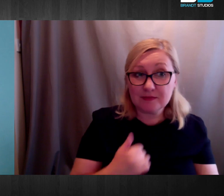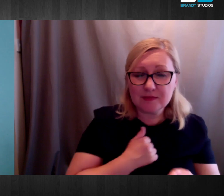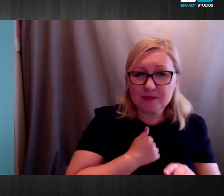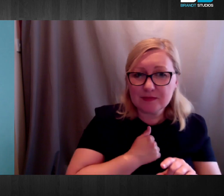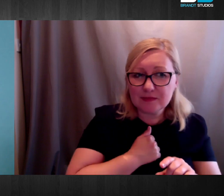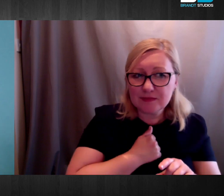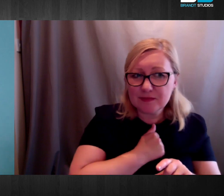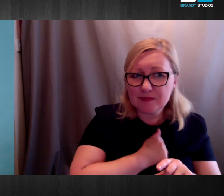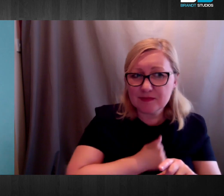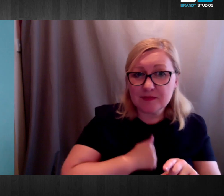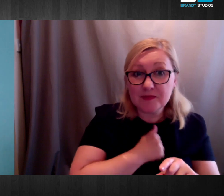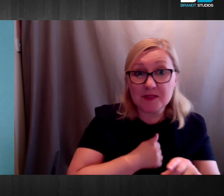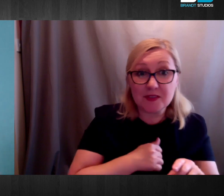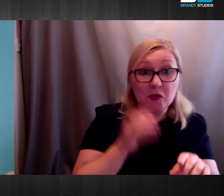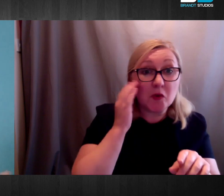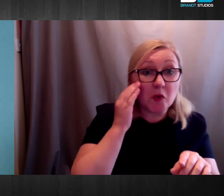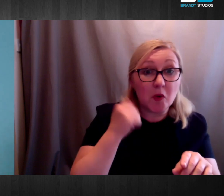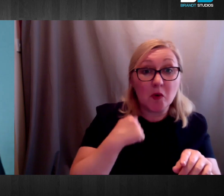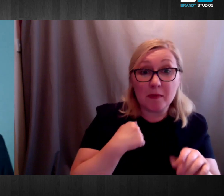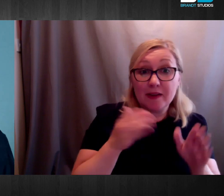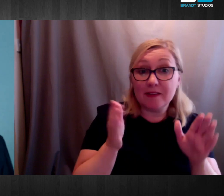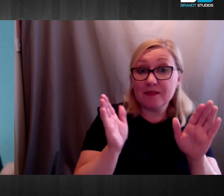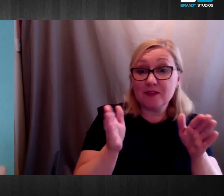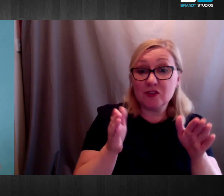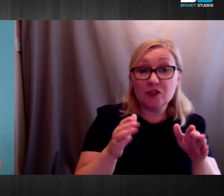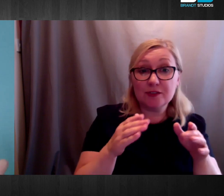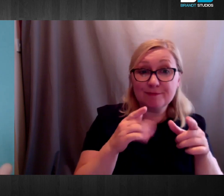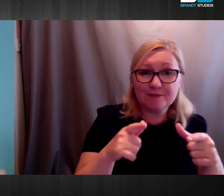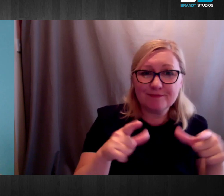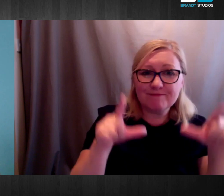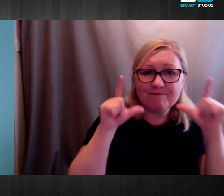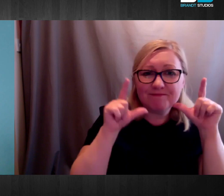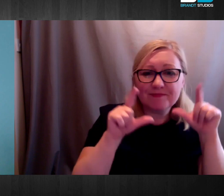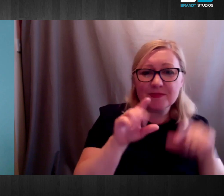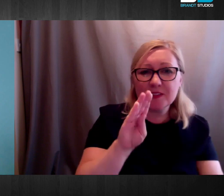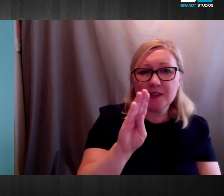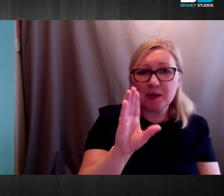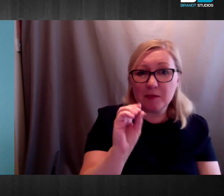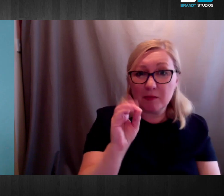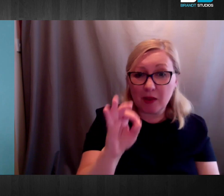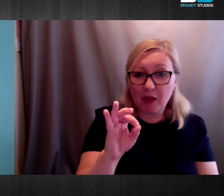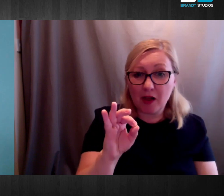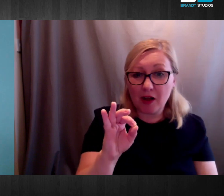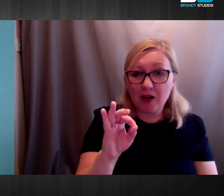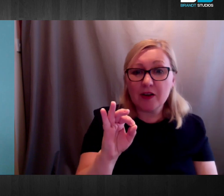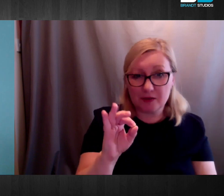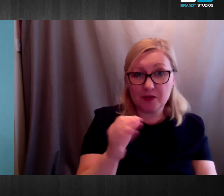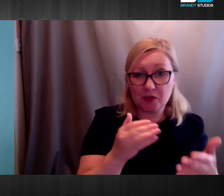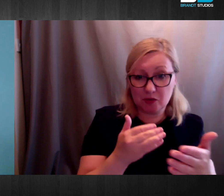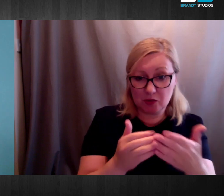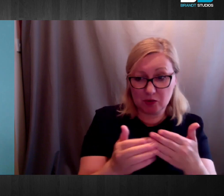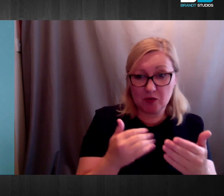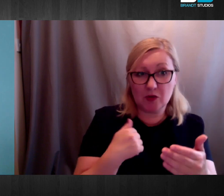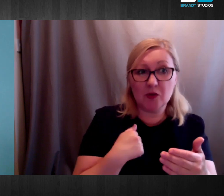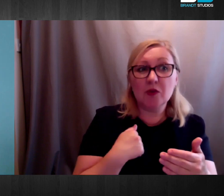say so people can read it if they're interested. I think it's fair to say that patients have not been heard